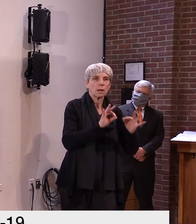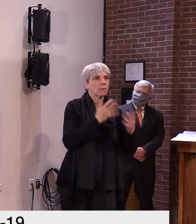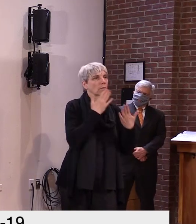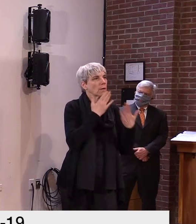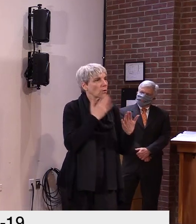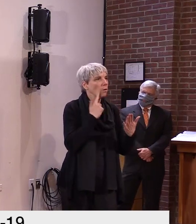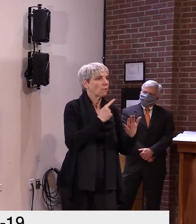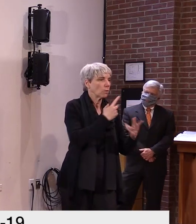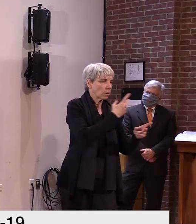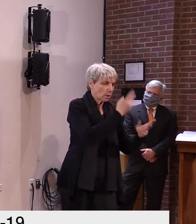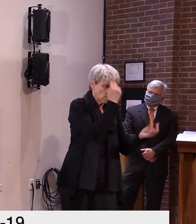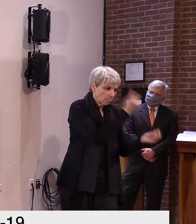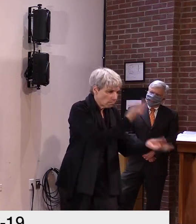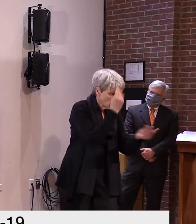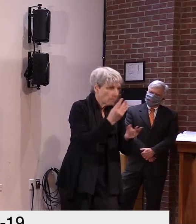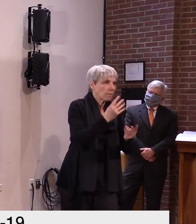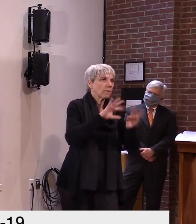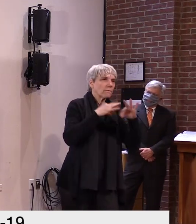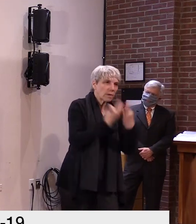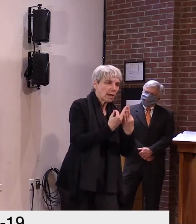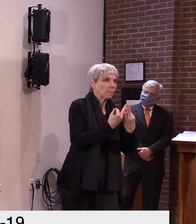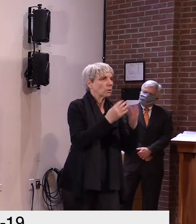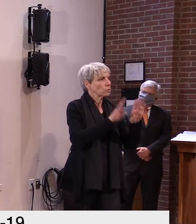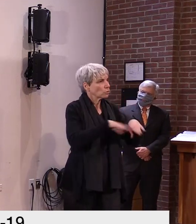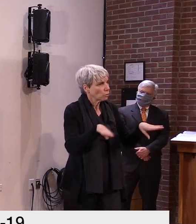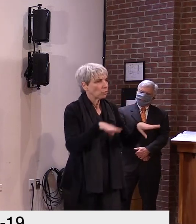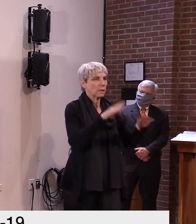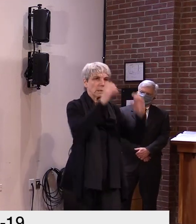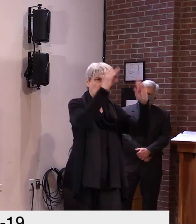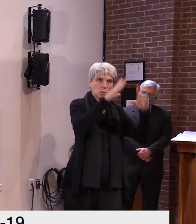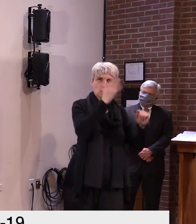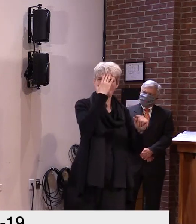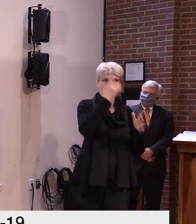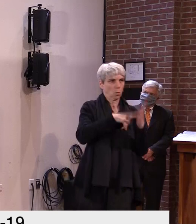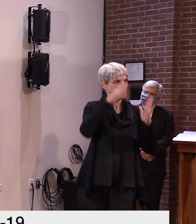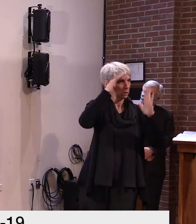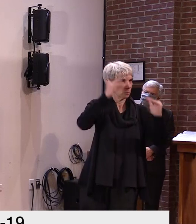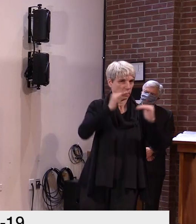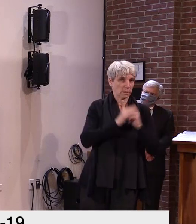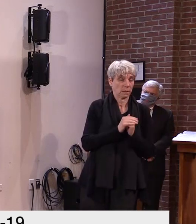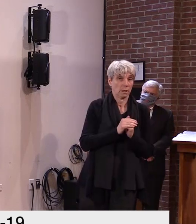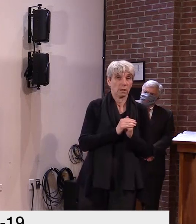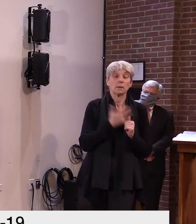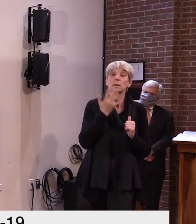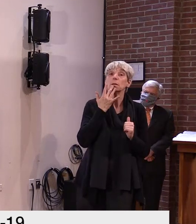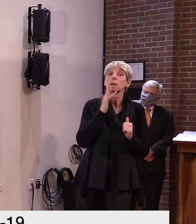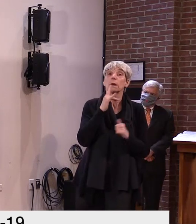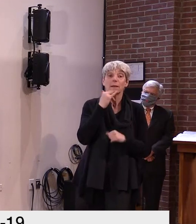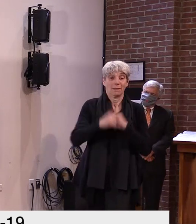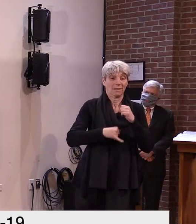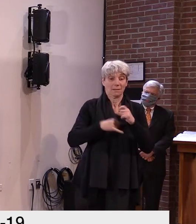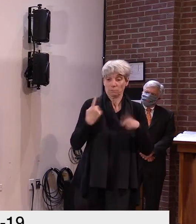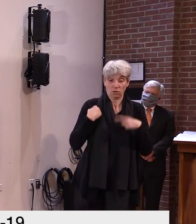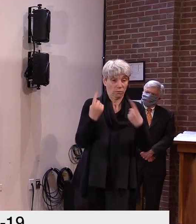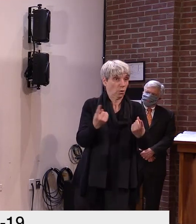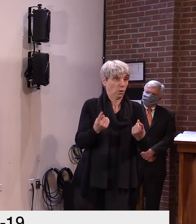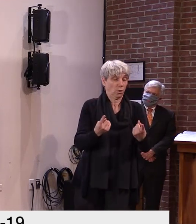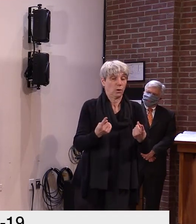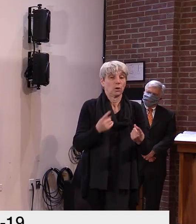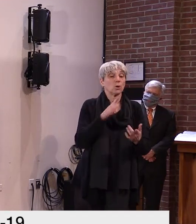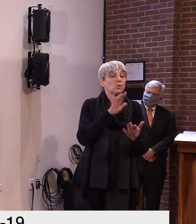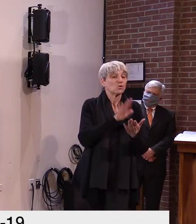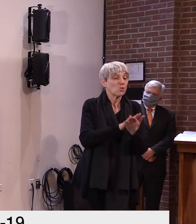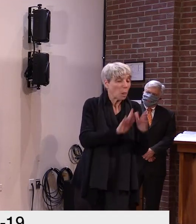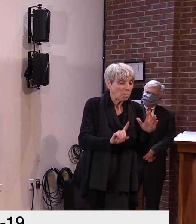want to emphasize that even this far into the school year, there have been no known instances of transmission of the virus in the